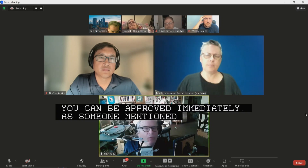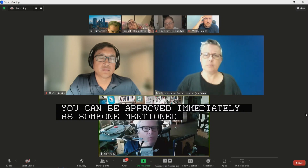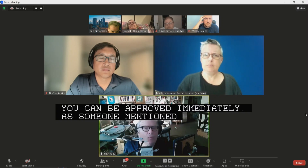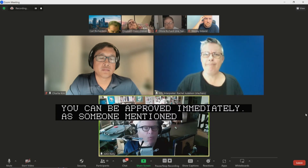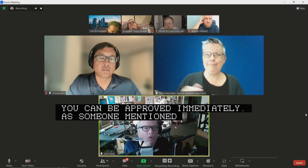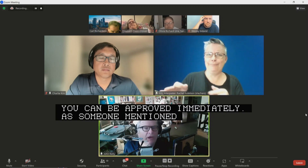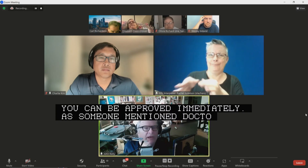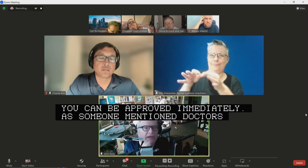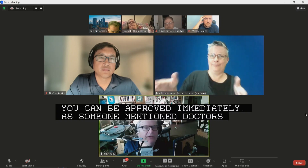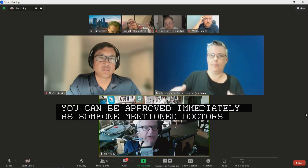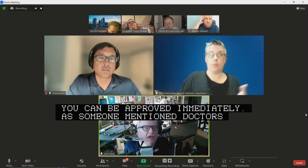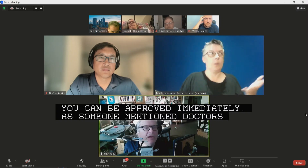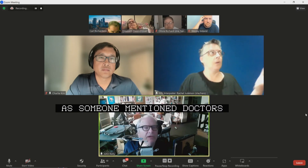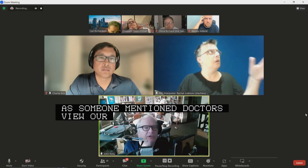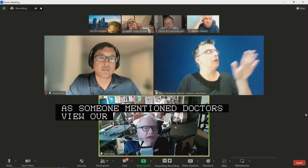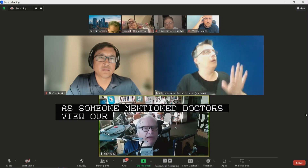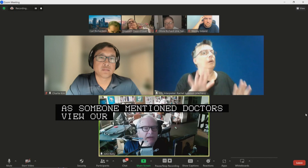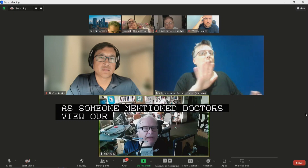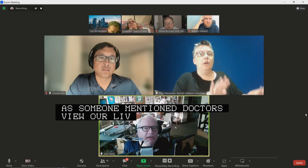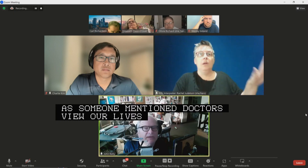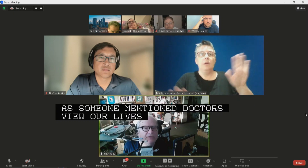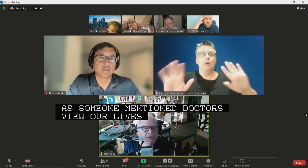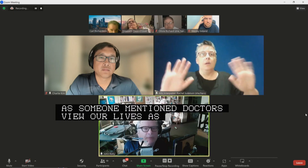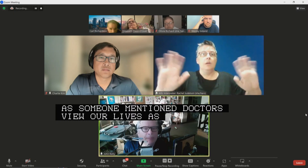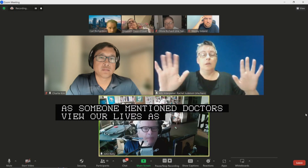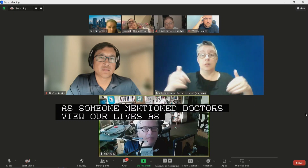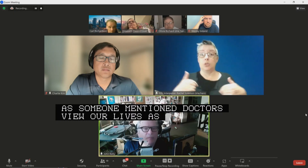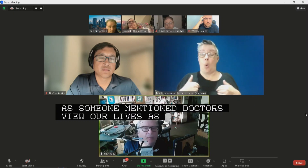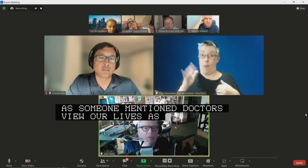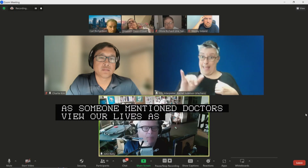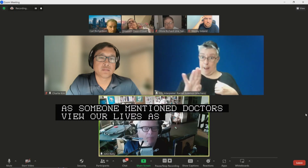and what it does is